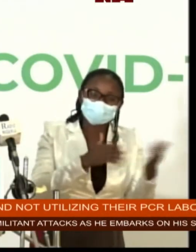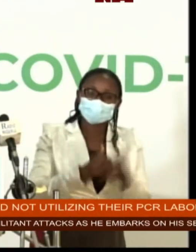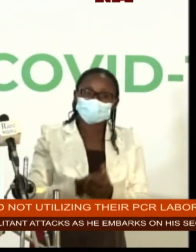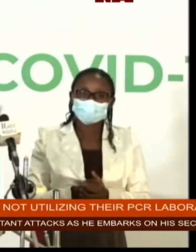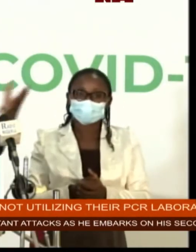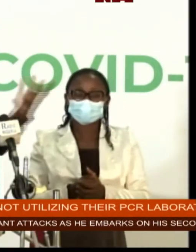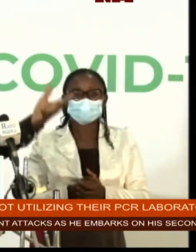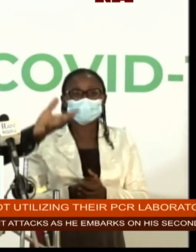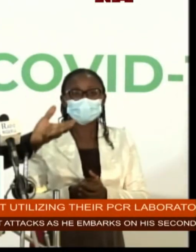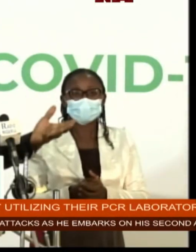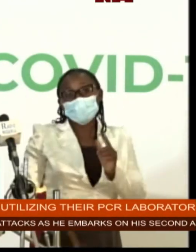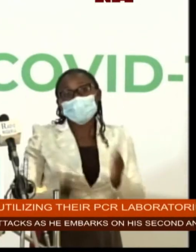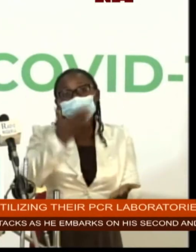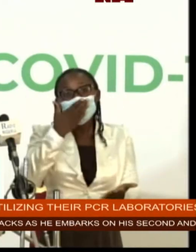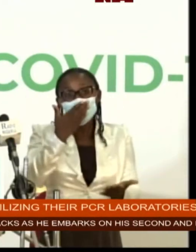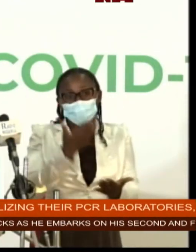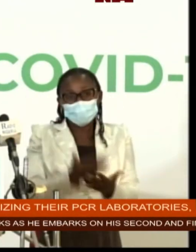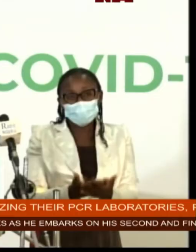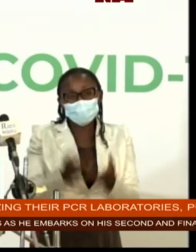a prospective leader,